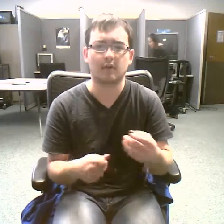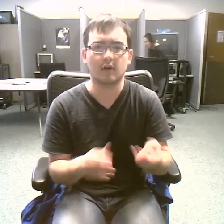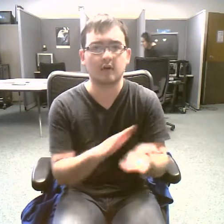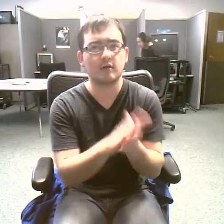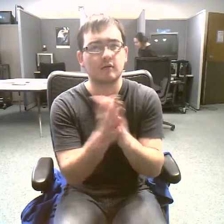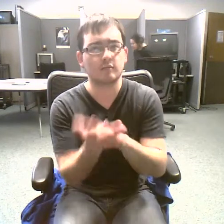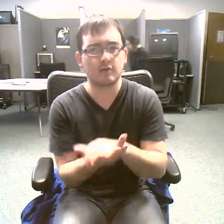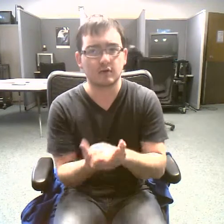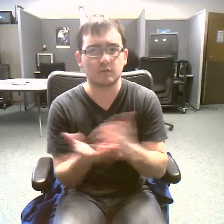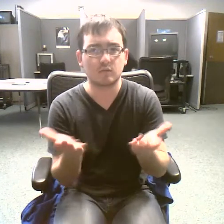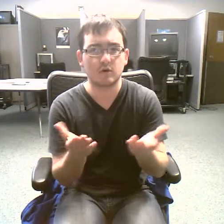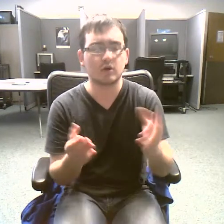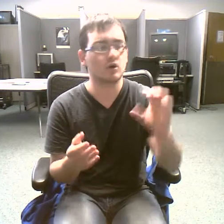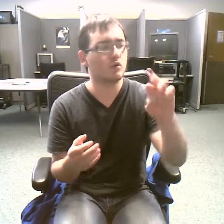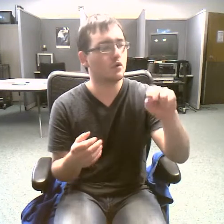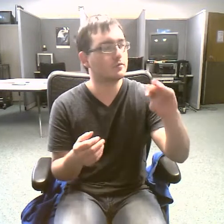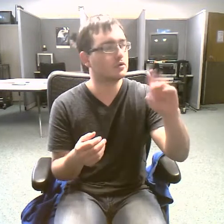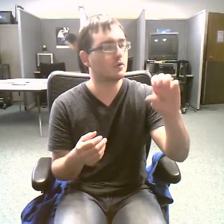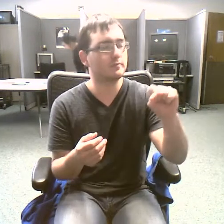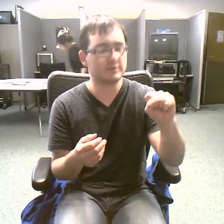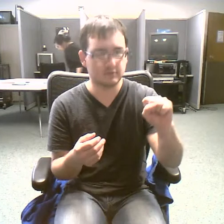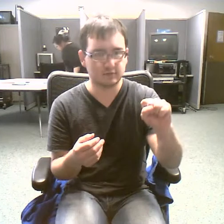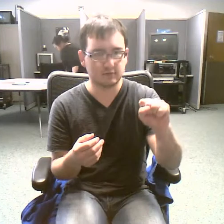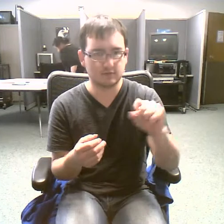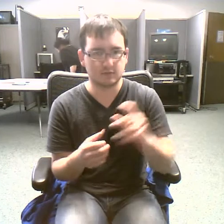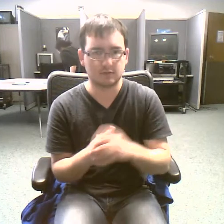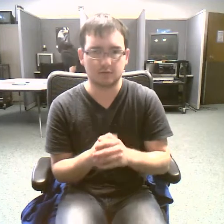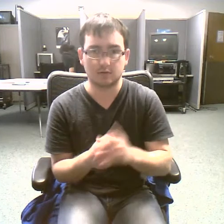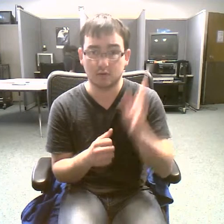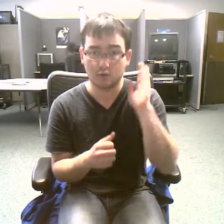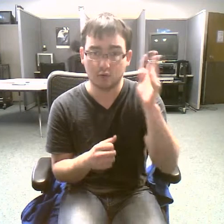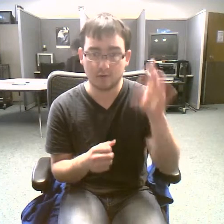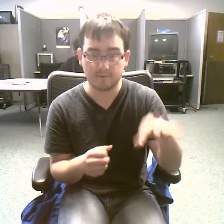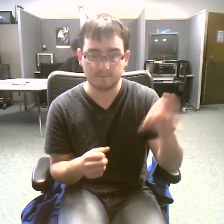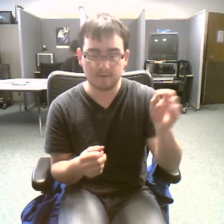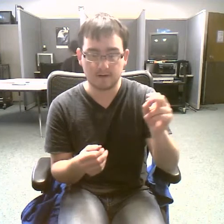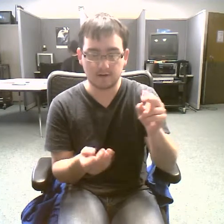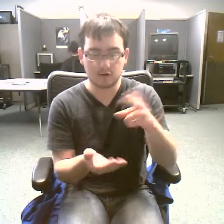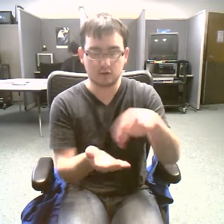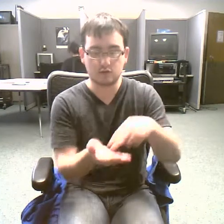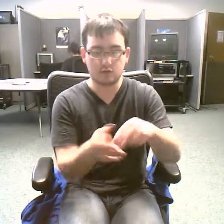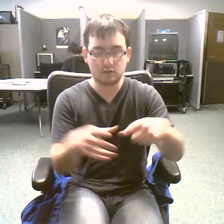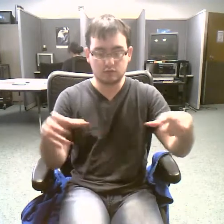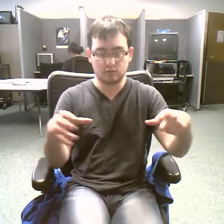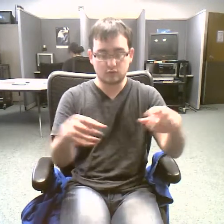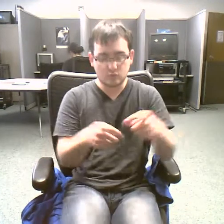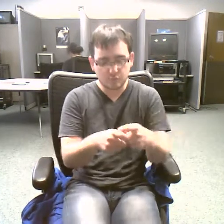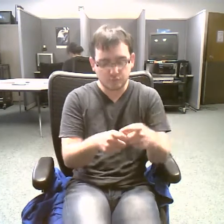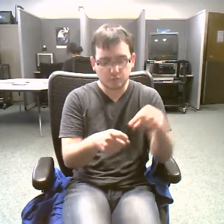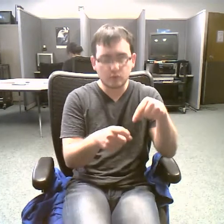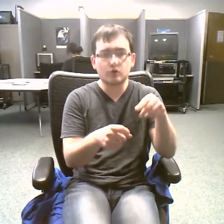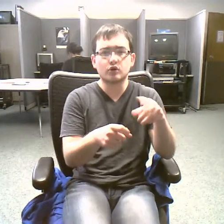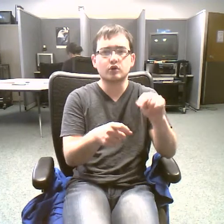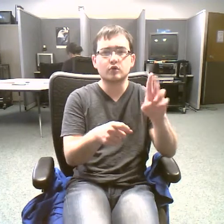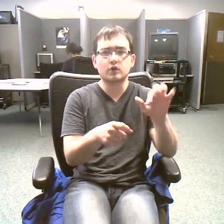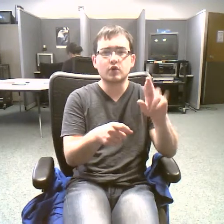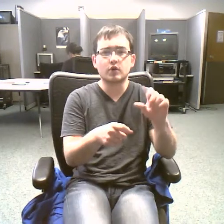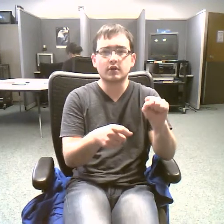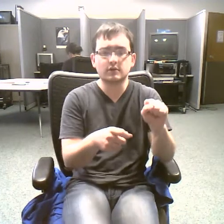the chromosomes. You will also find the nucleolus inside of the nucleus. When you look through a microscope, it